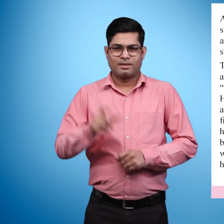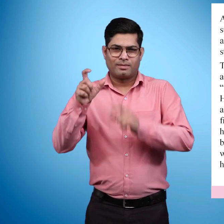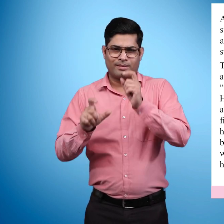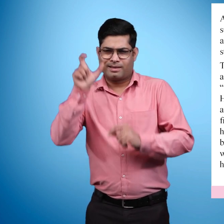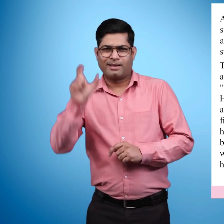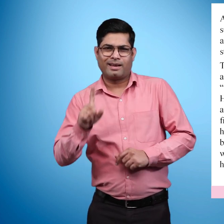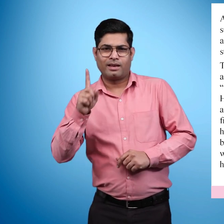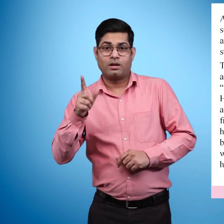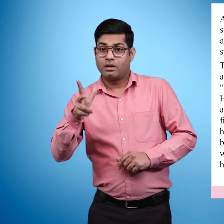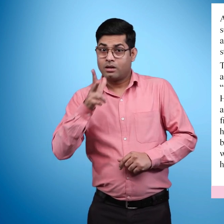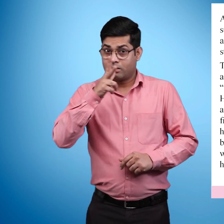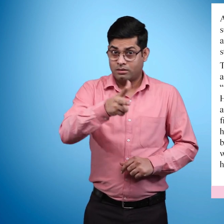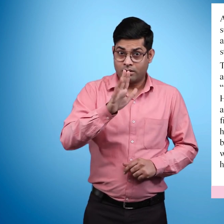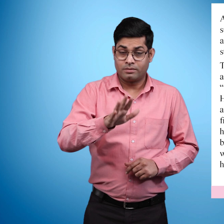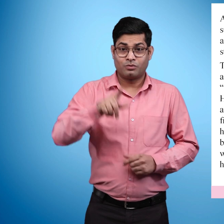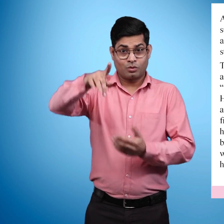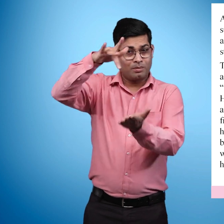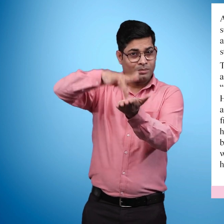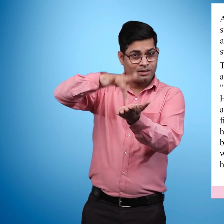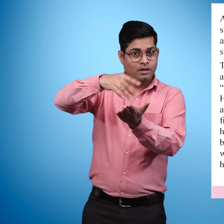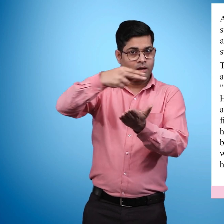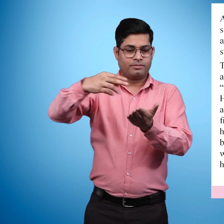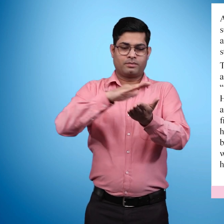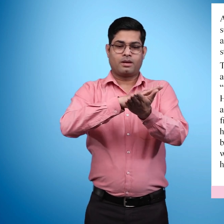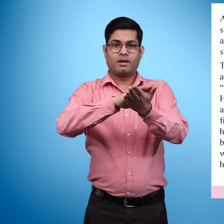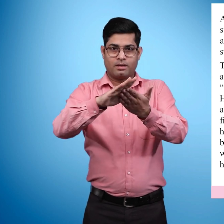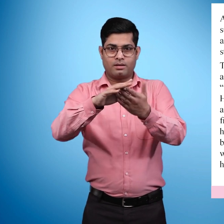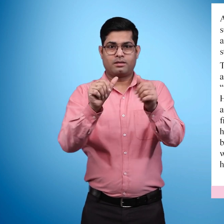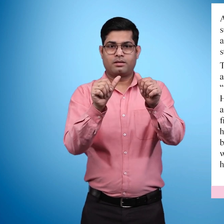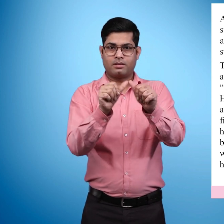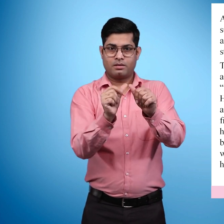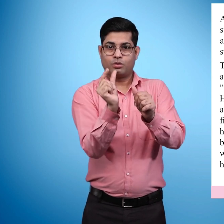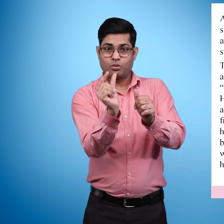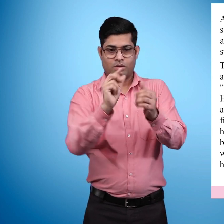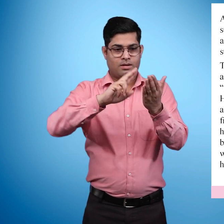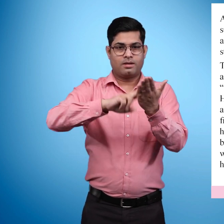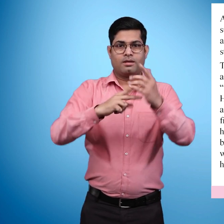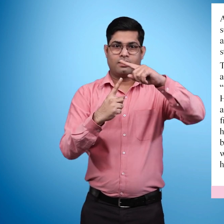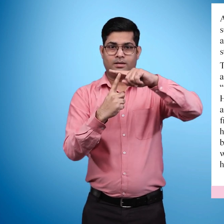"If you walk alone at night through a haunted desert," one of them said,